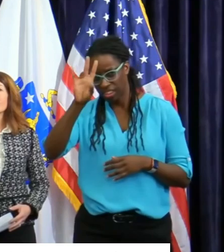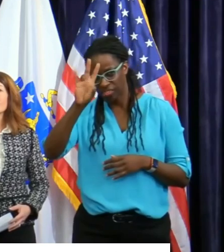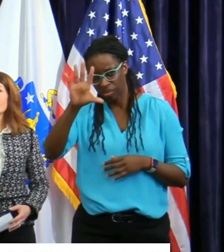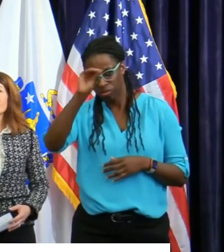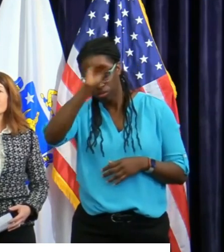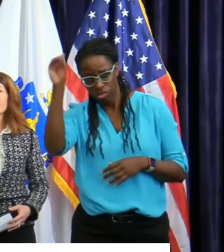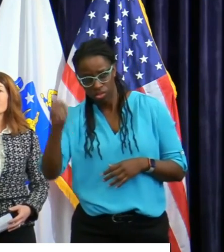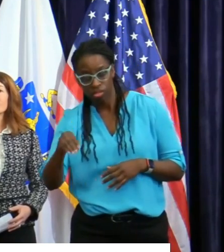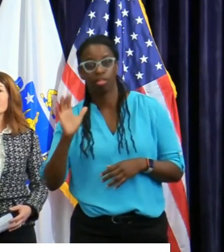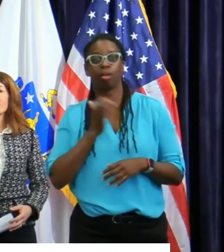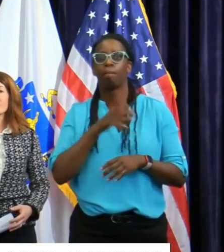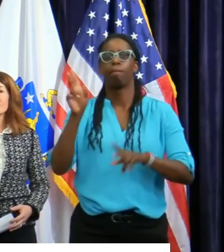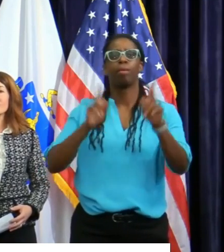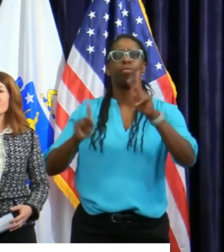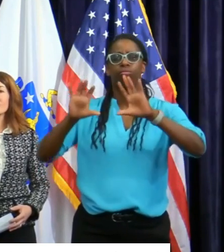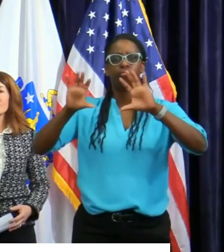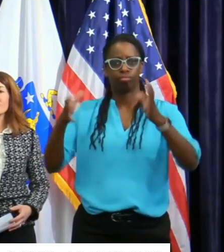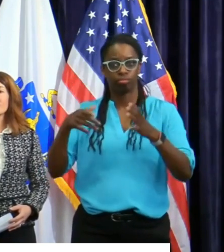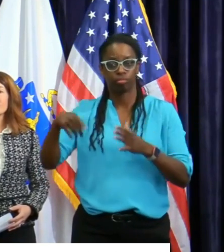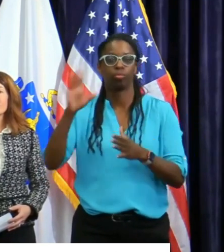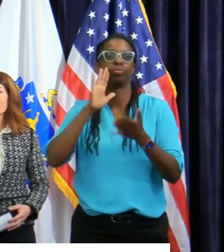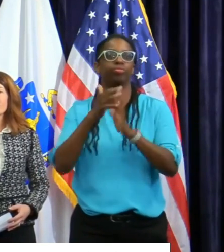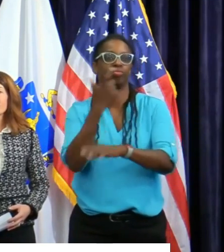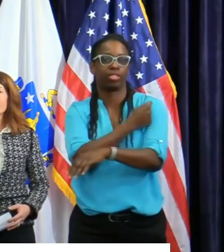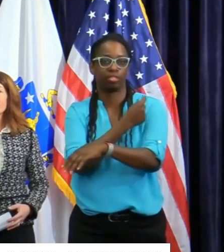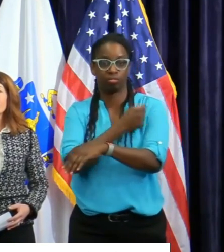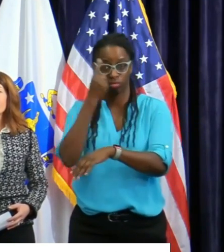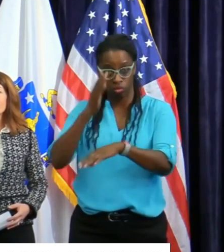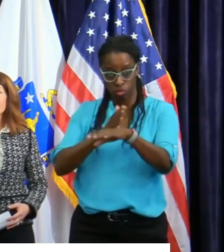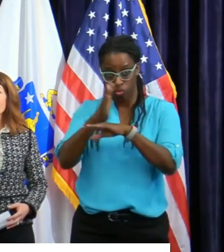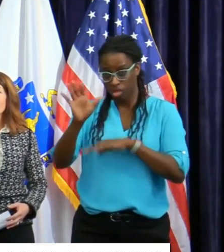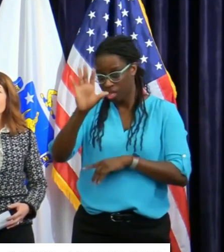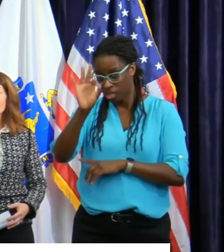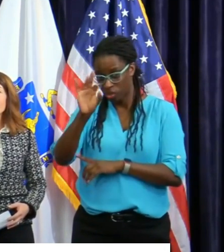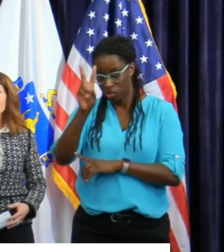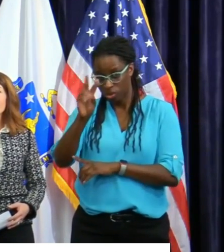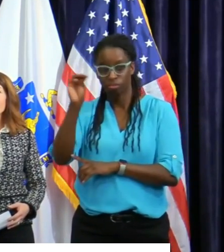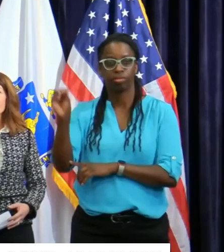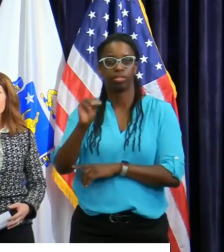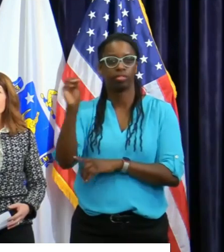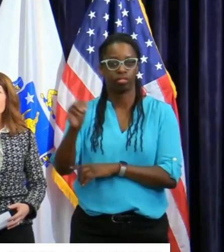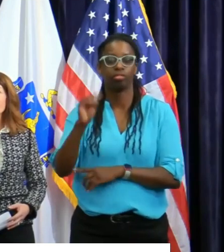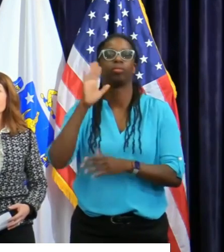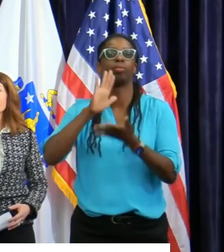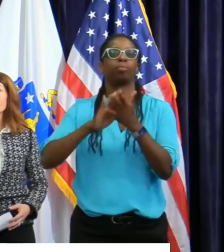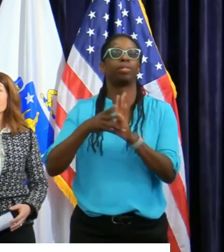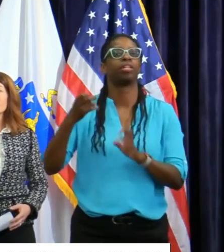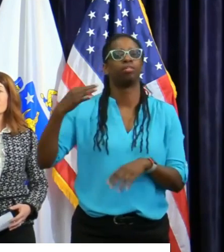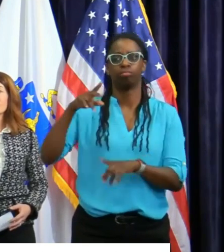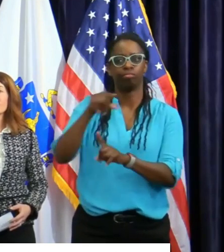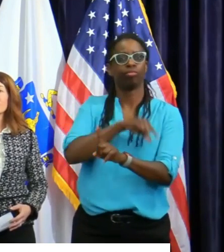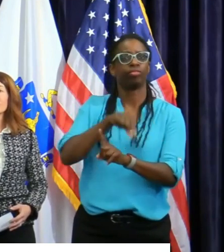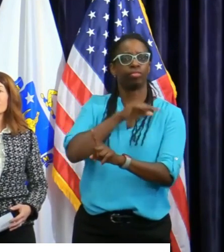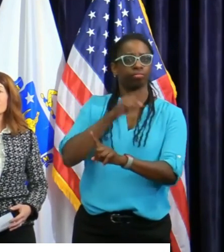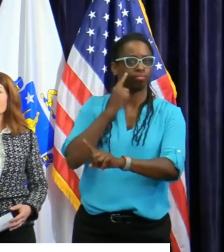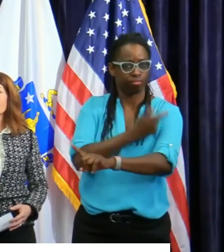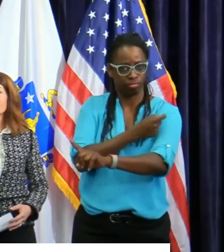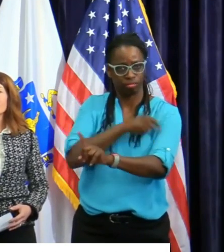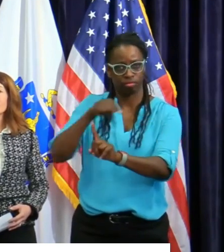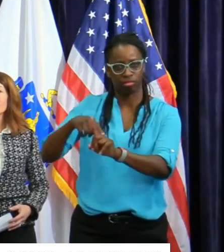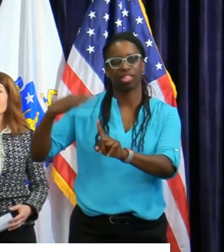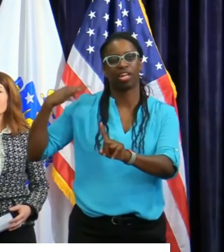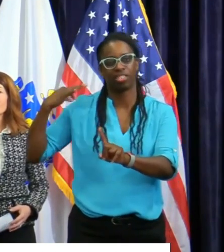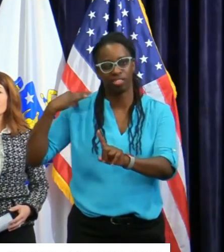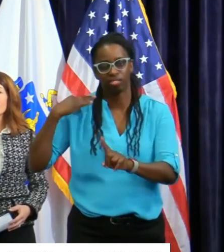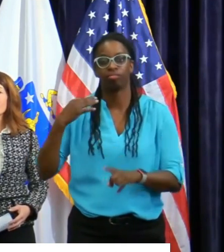fully vaccinated, and over 92% of our eligible population, which means residents ages 5 and up,